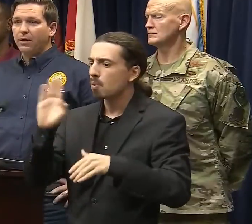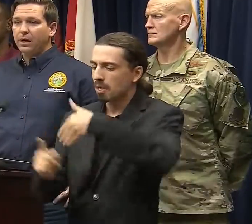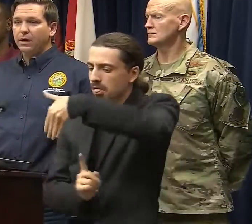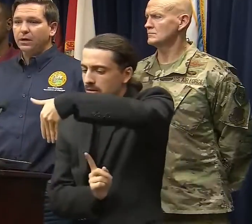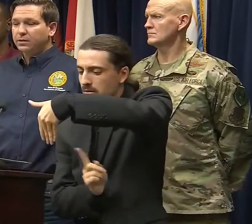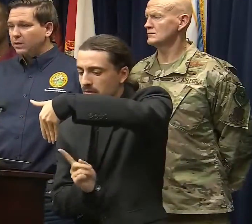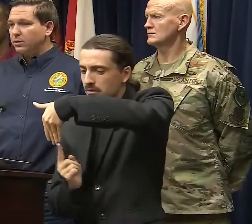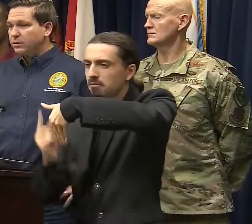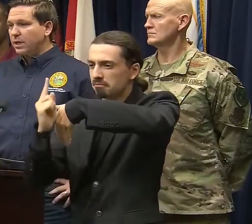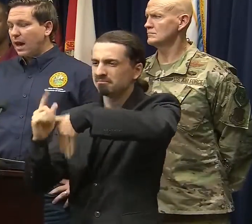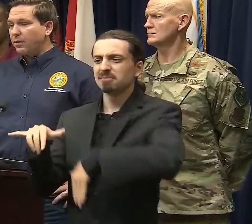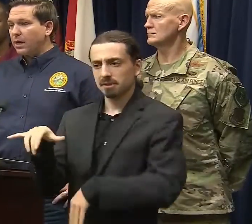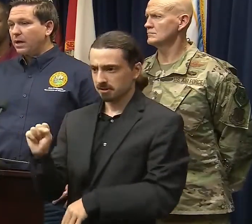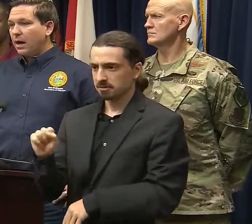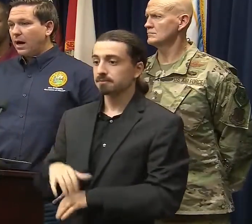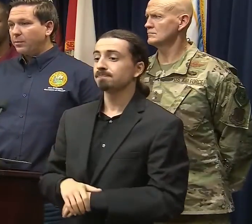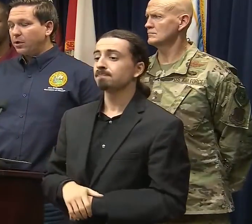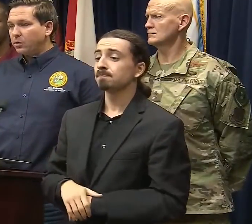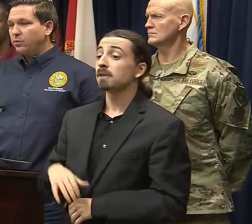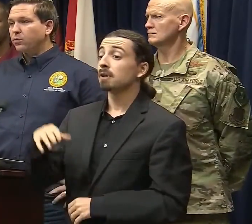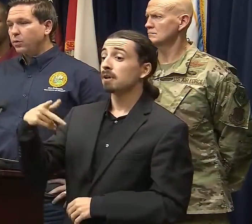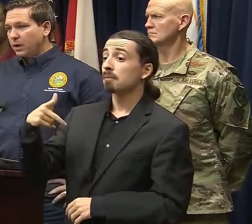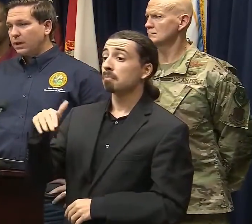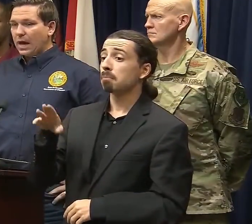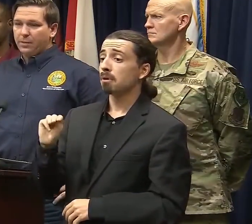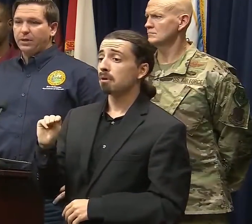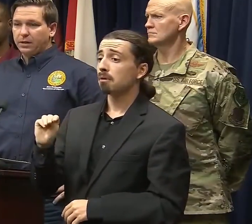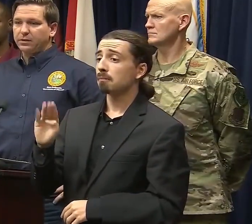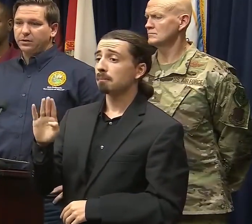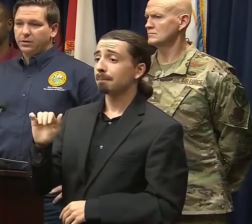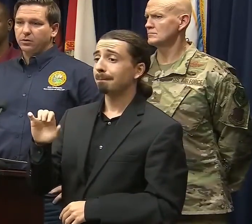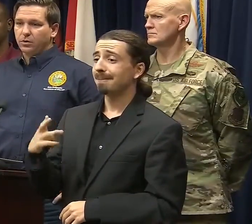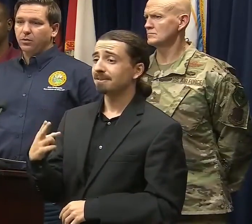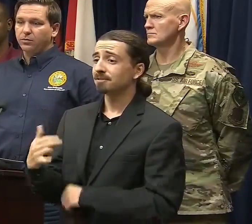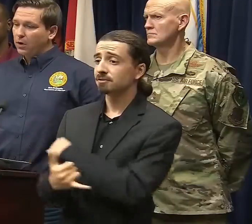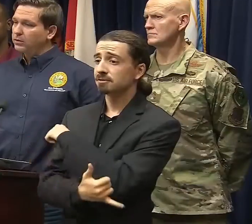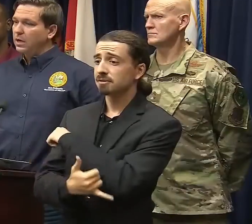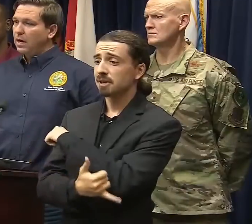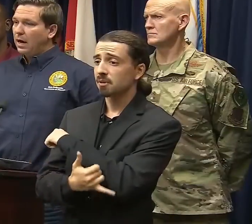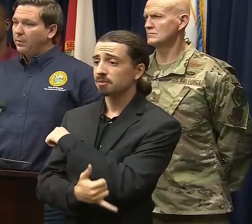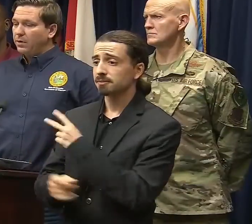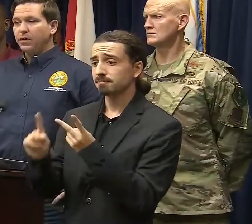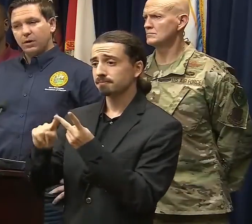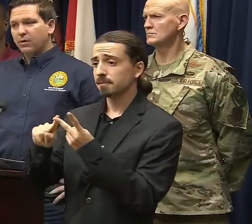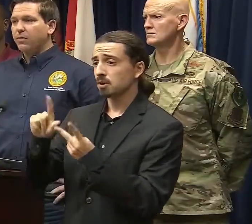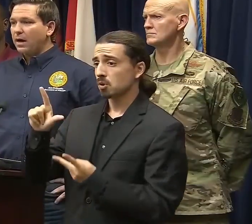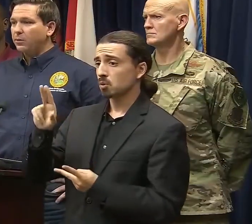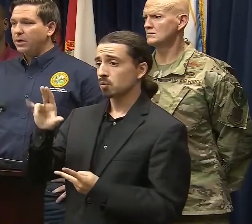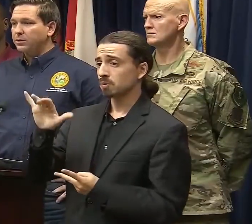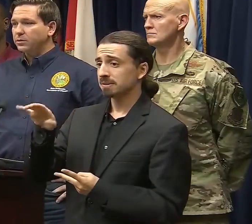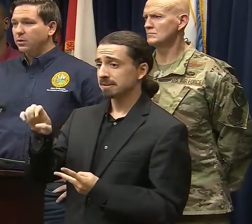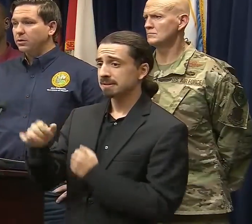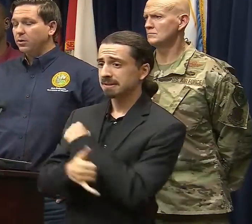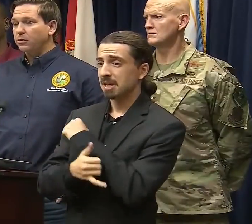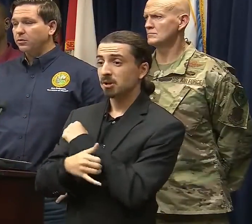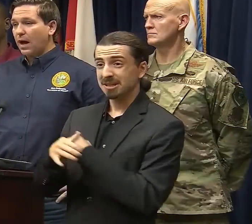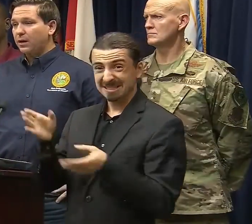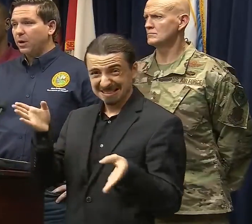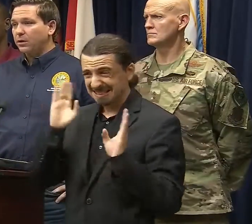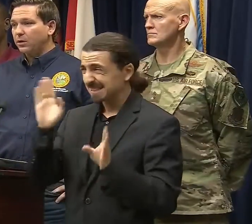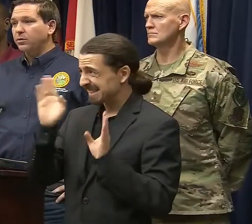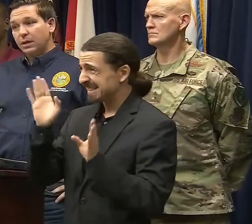Martin County, St. Lucie County, you've really got to be listening to your local folks. And if you're in an evacuation zone and